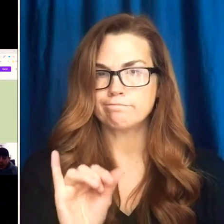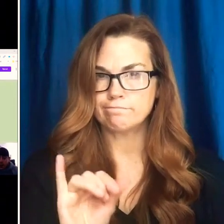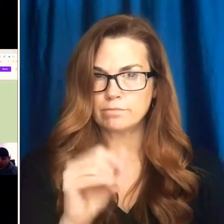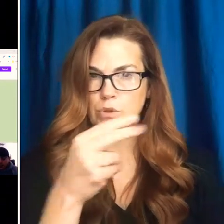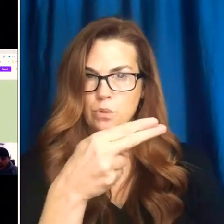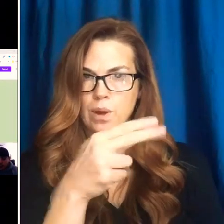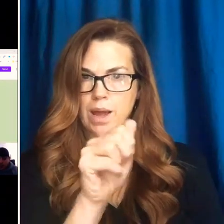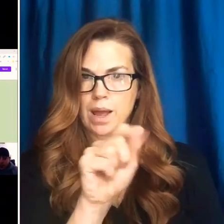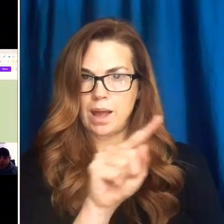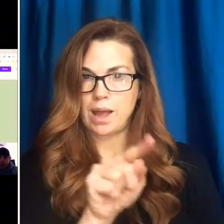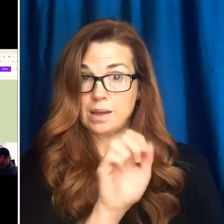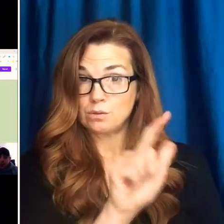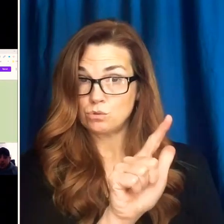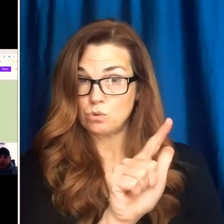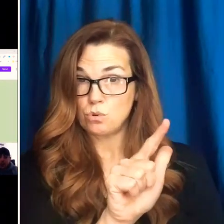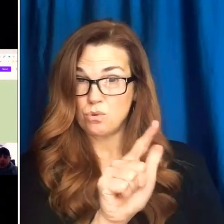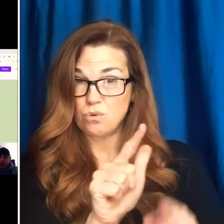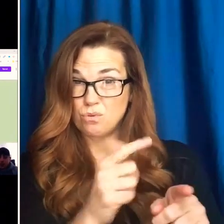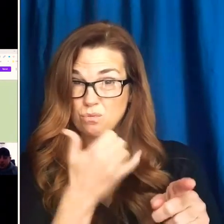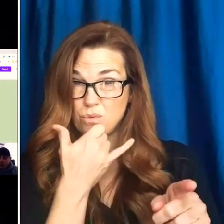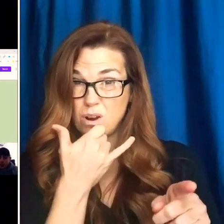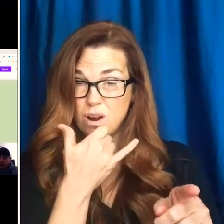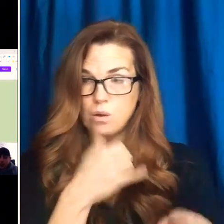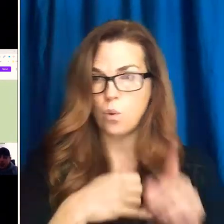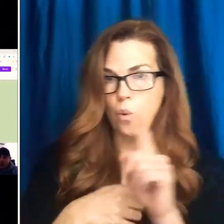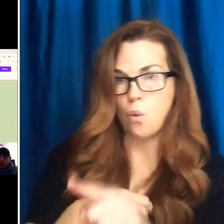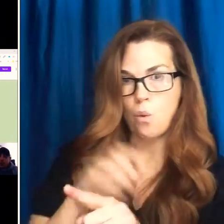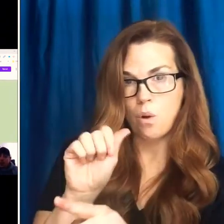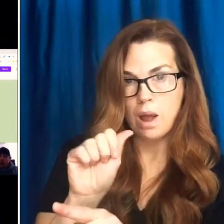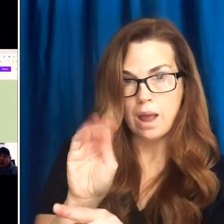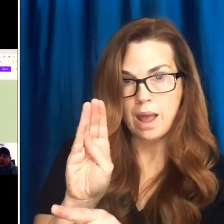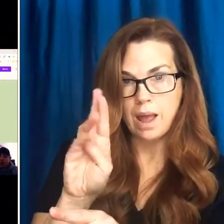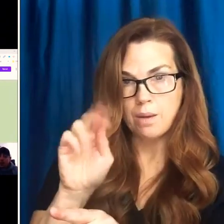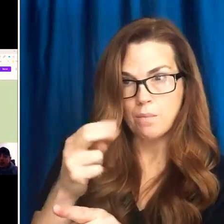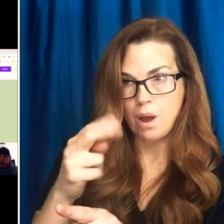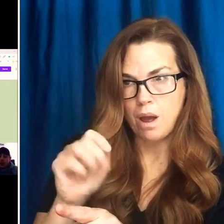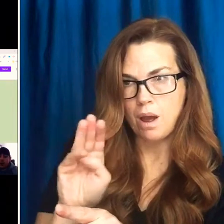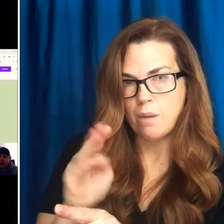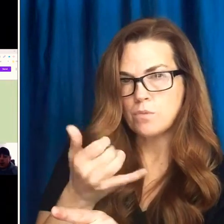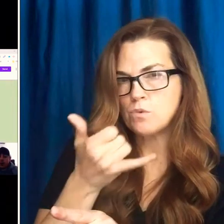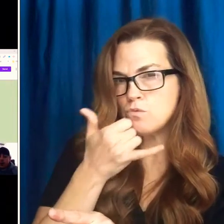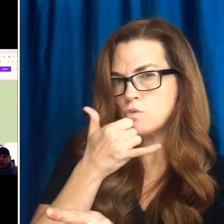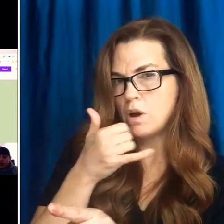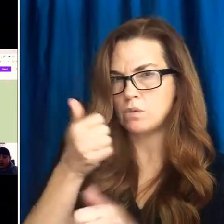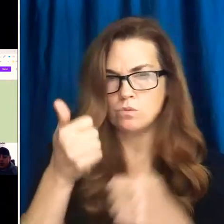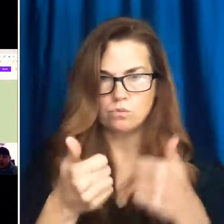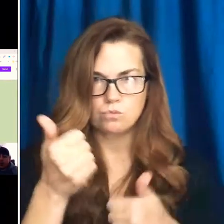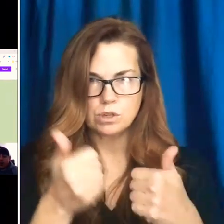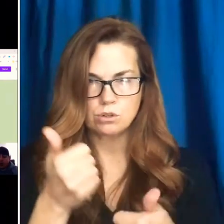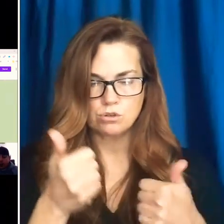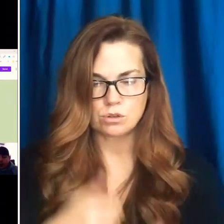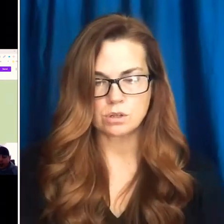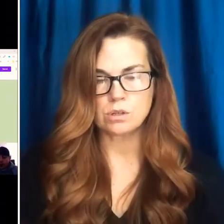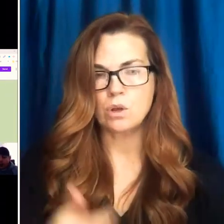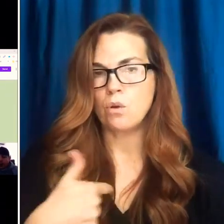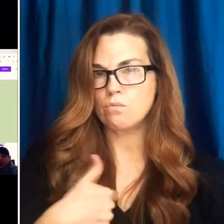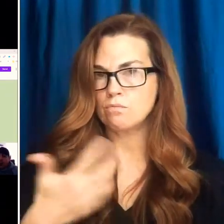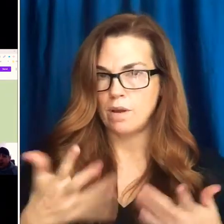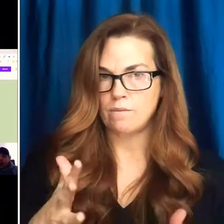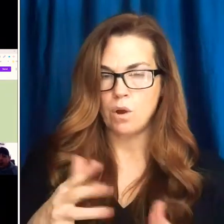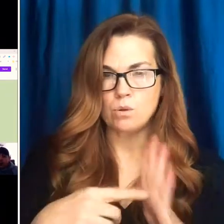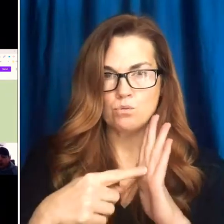Abraham incorrect? So we have to know how to read these, which I've already gone over 2 examples of how to read fractions and how to